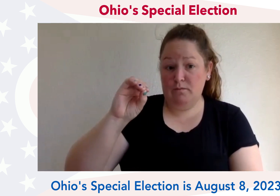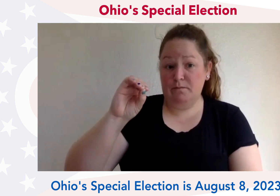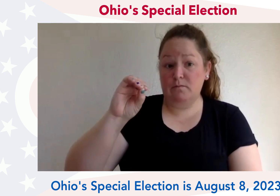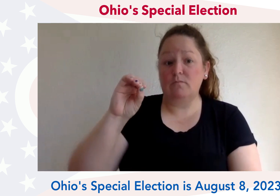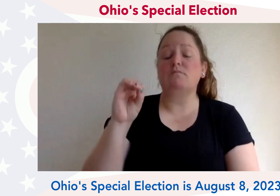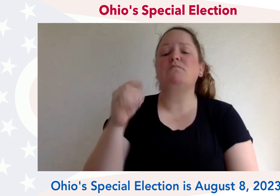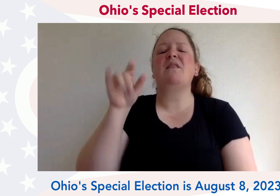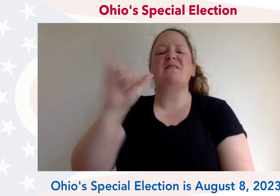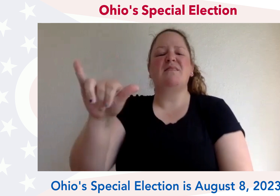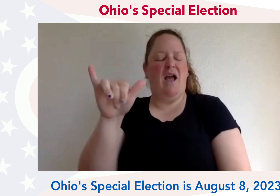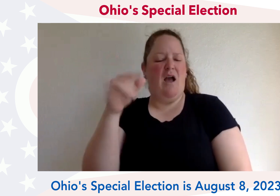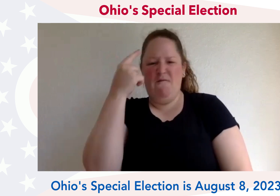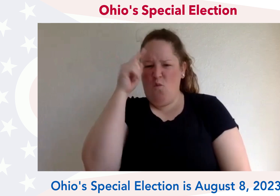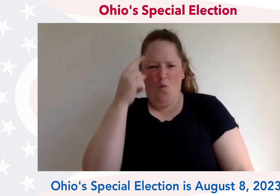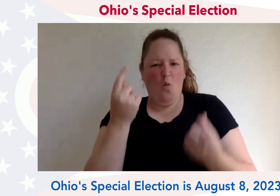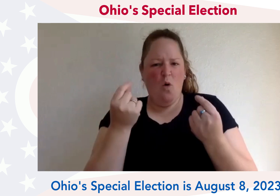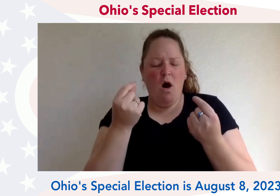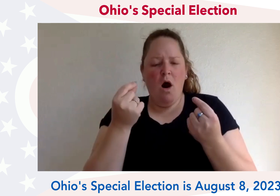state of Ohio.